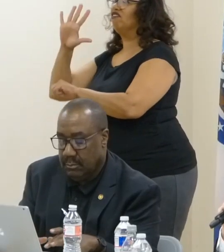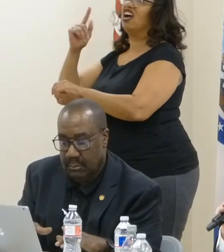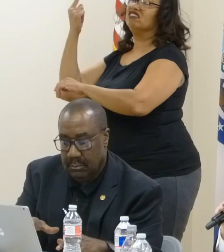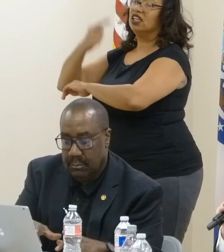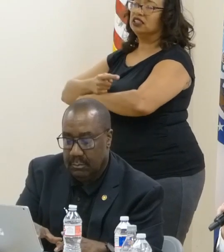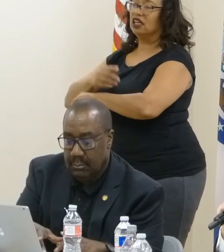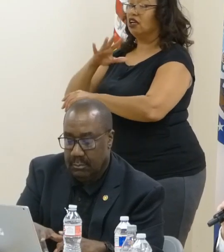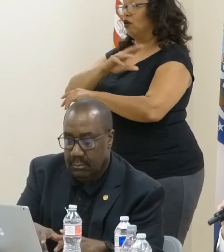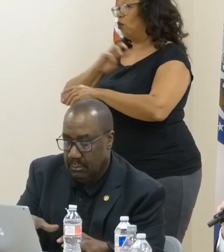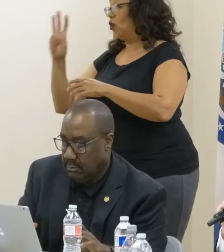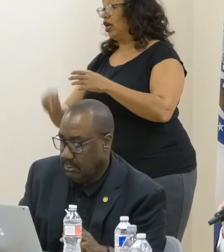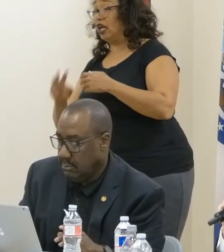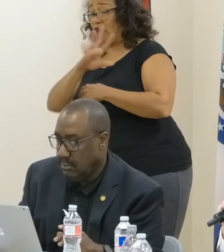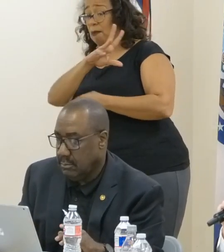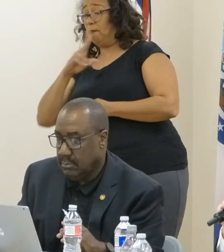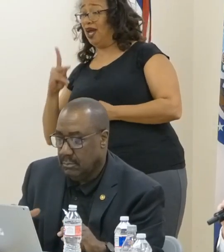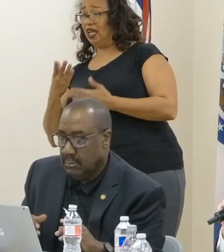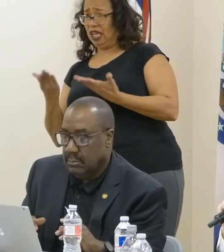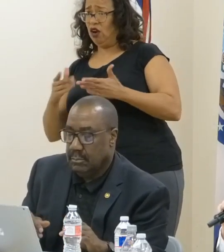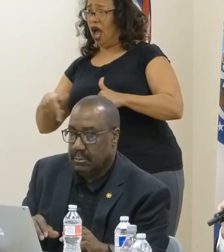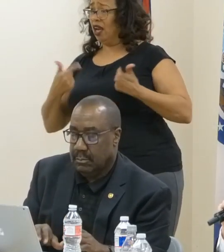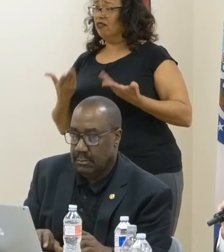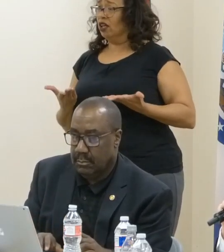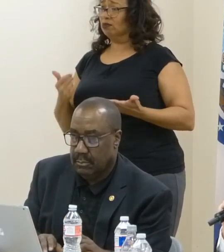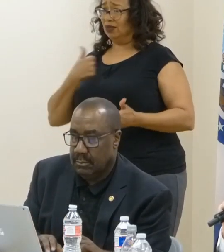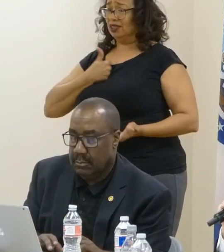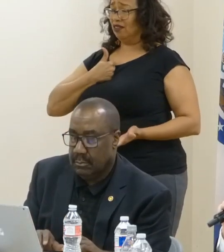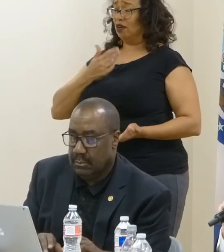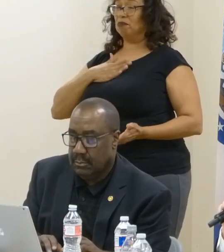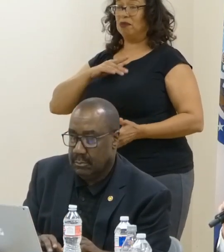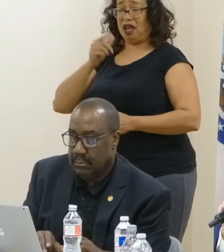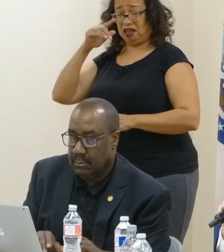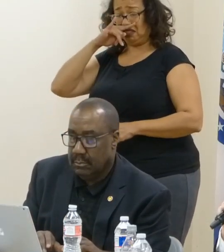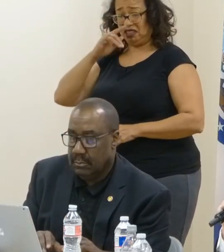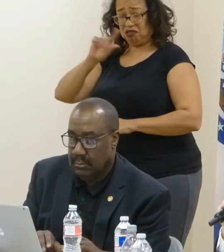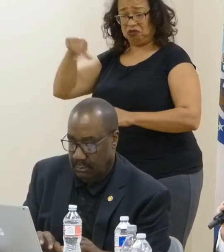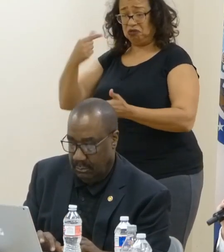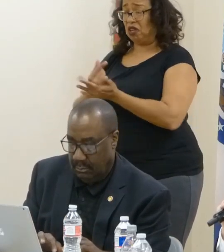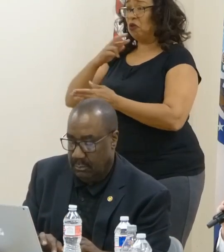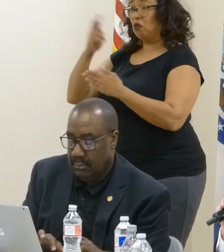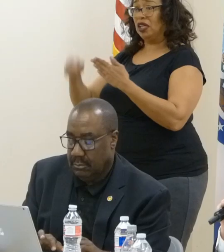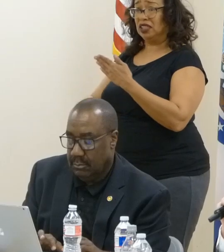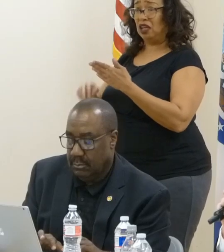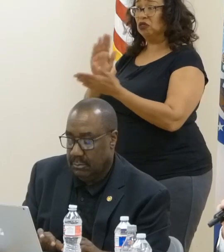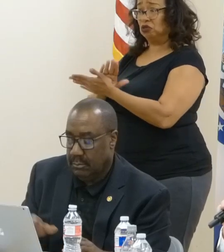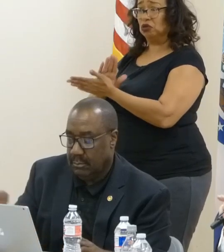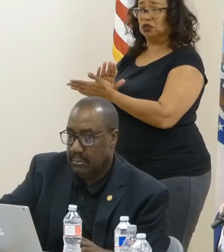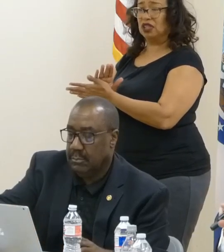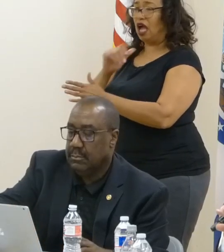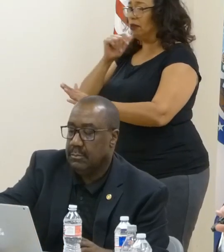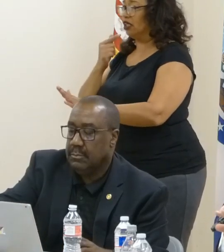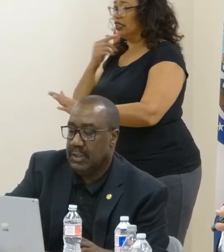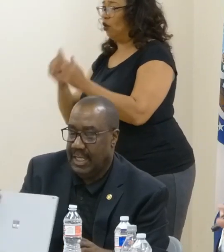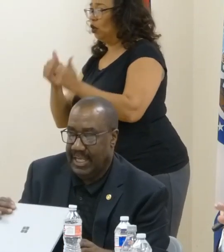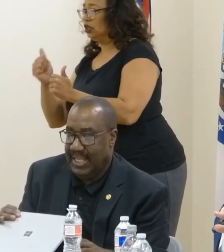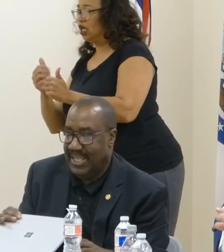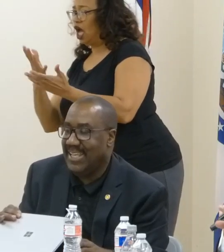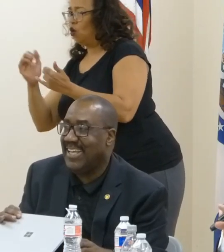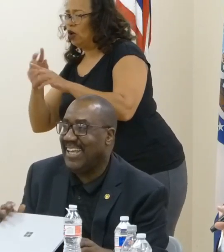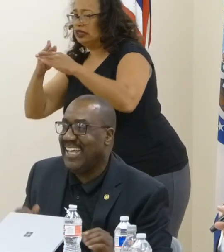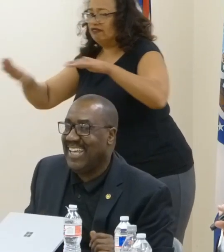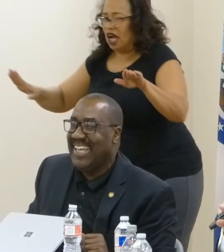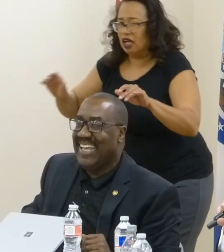come back on Friday. I live here right in Raytown, and my kids graduated from Raytown, one of the Raytown schools. I'm not going to say which because I don't want to divide the crowd